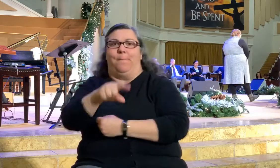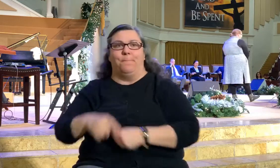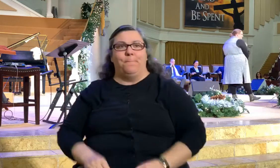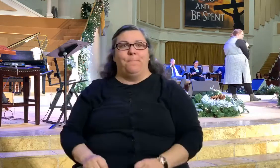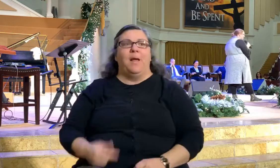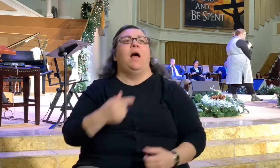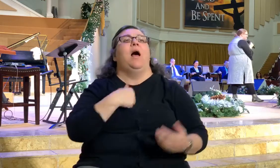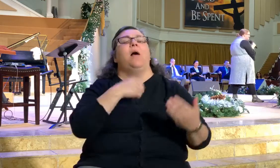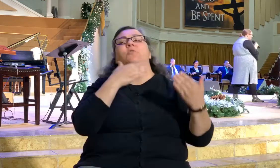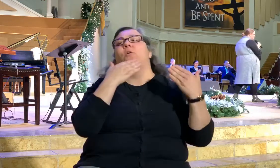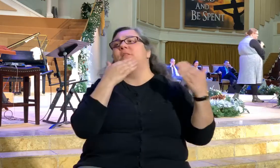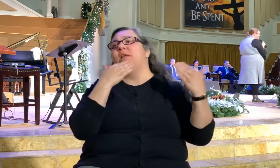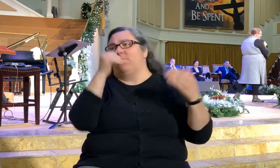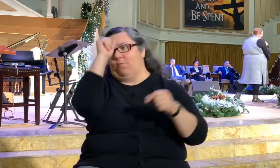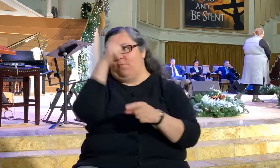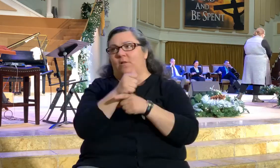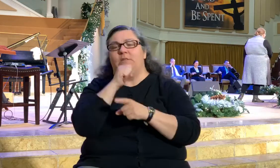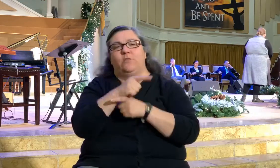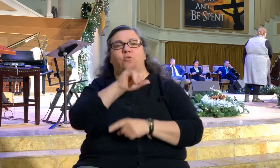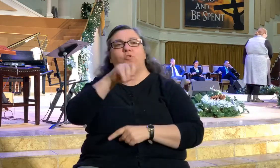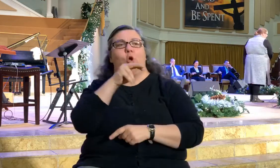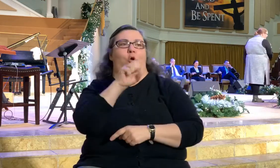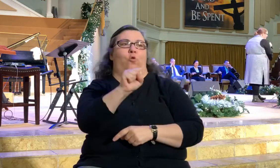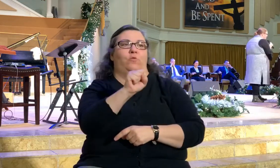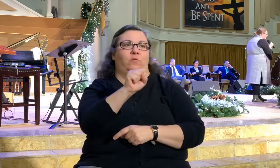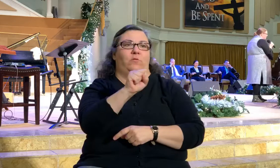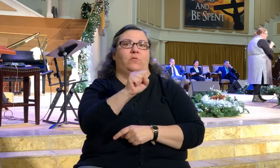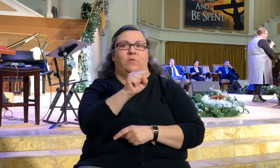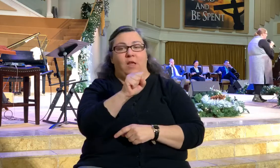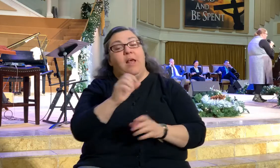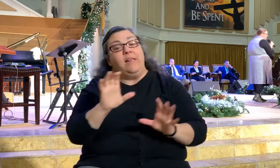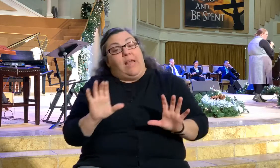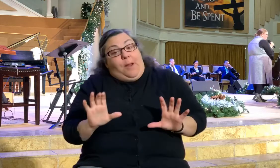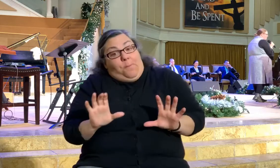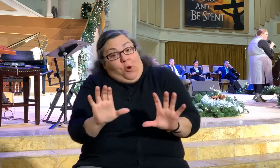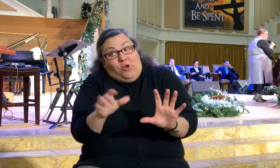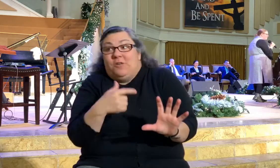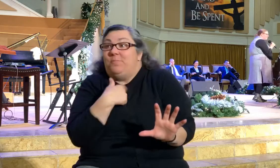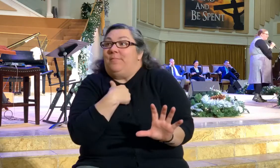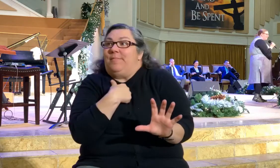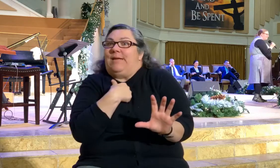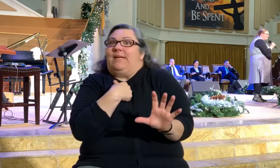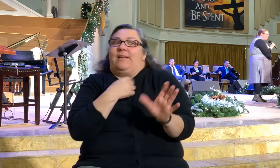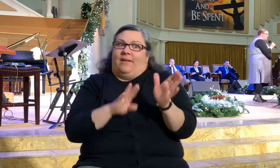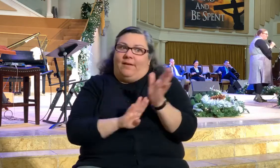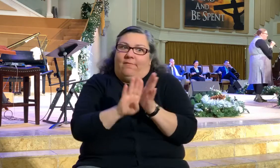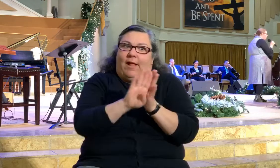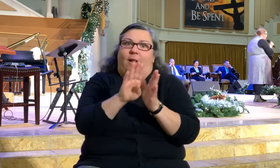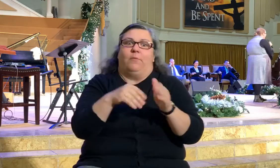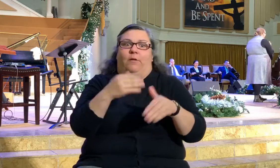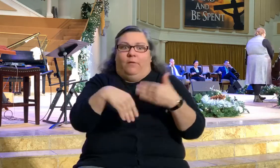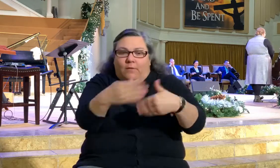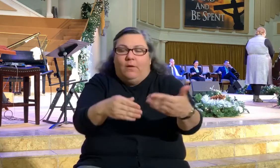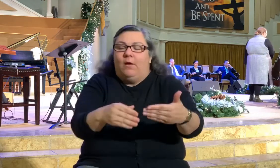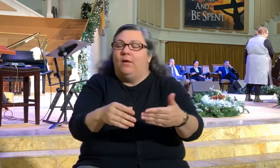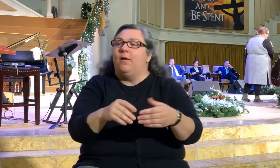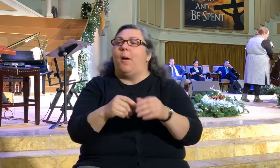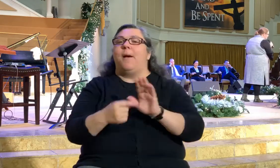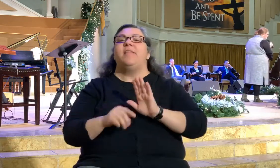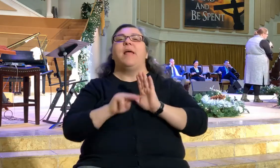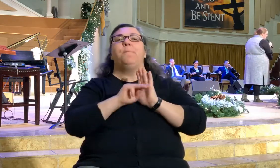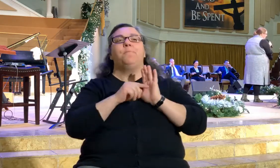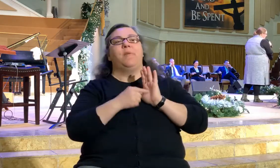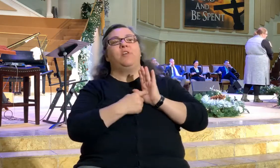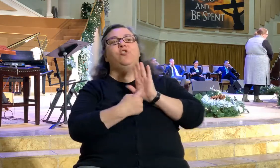Sister Jones. They pushed me out of my comfort zone and they helped me develop myself. They modeled excellent